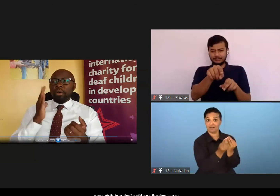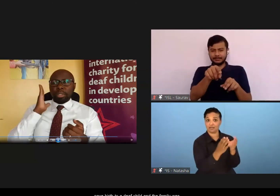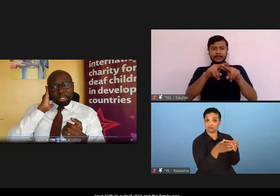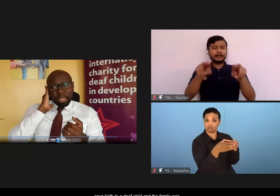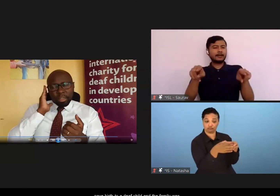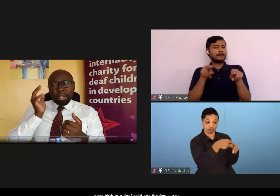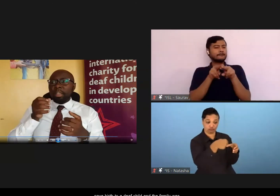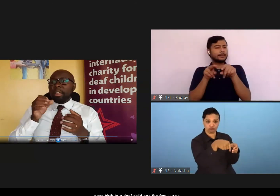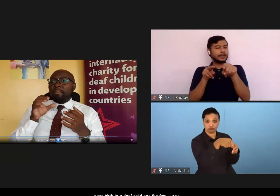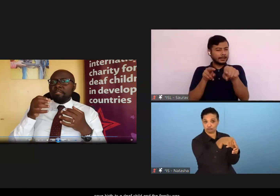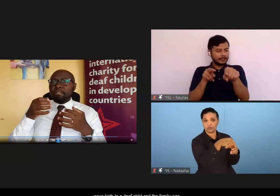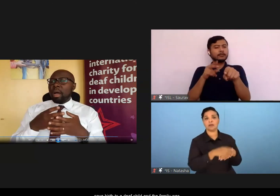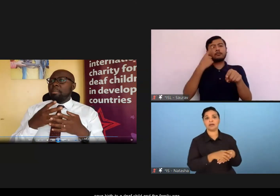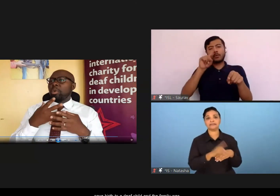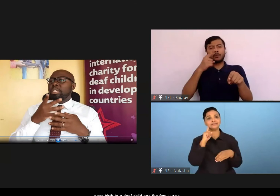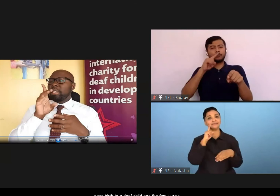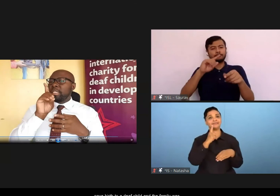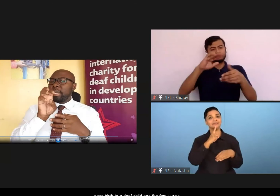they gave birth to a deaf child,